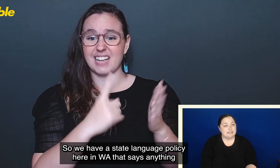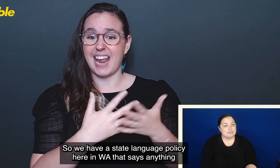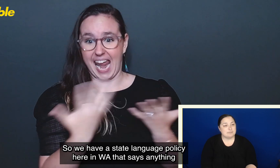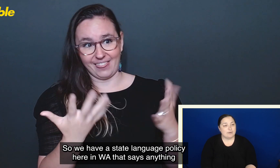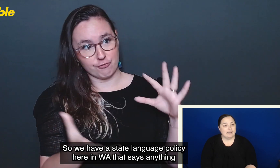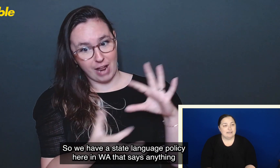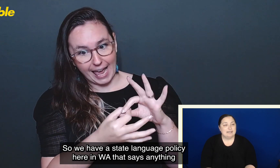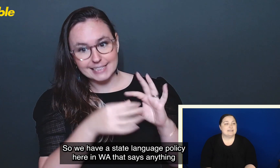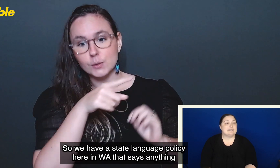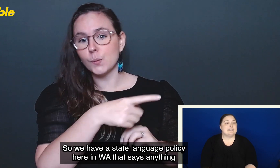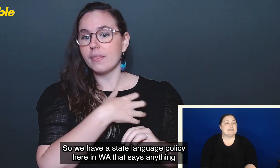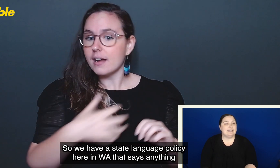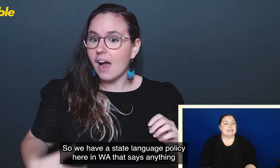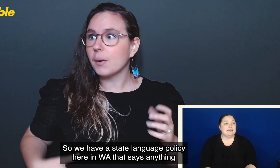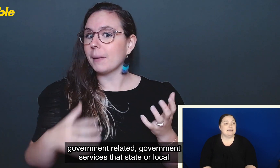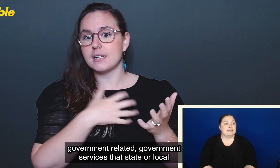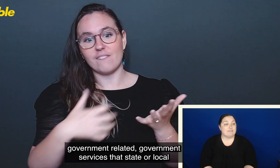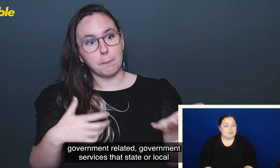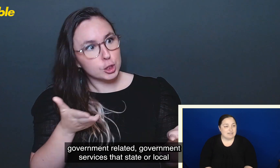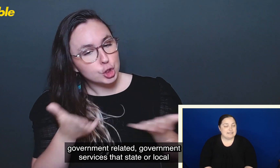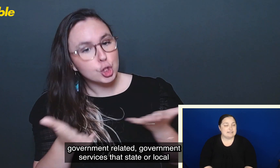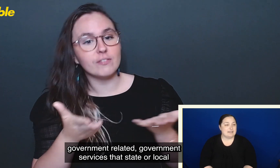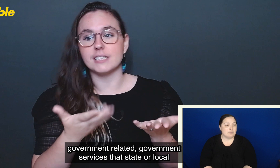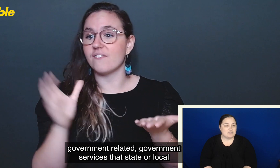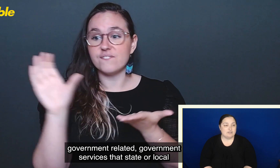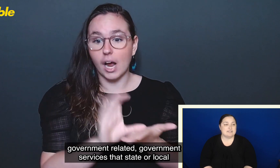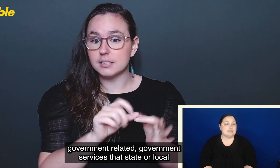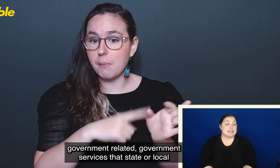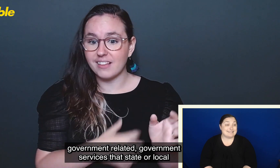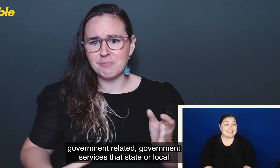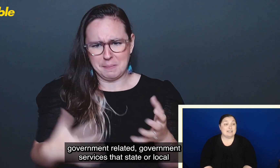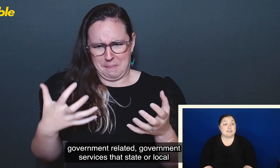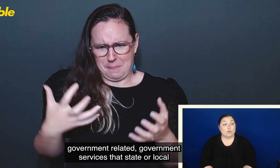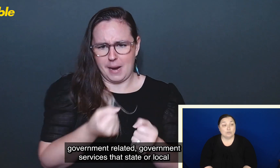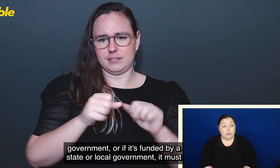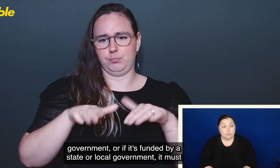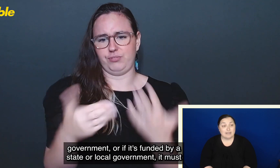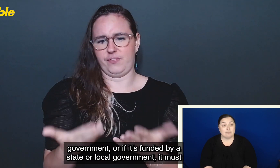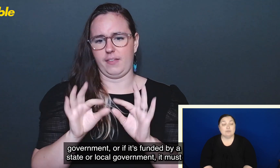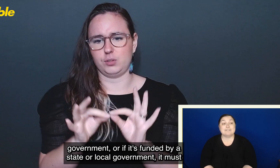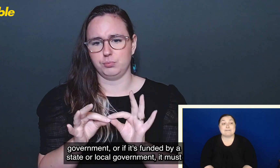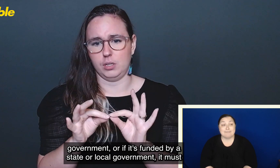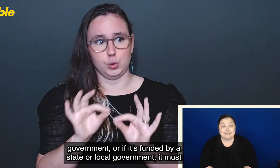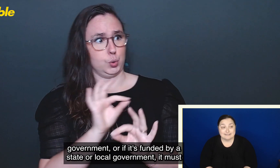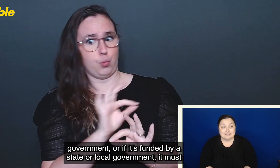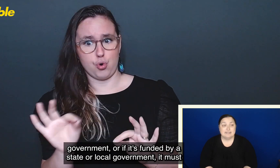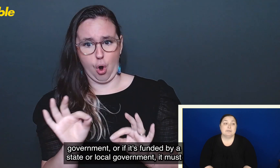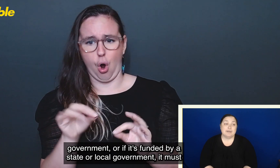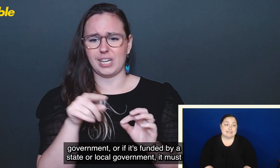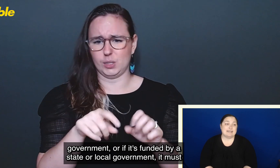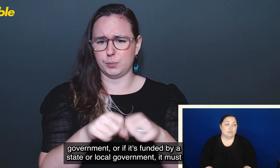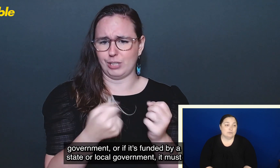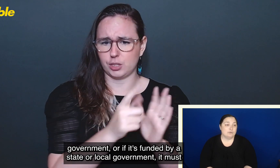here in WA that says anything government related, government services, that's state or local government, or if it's funded